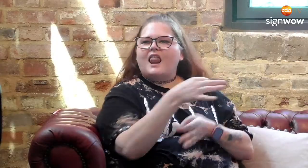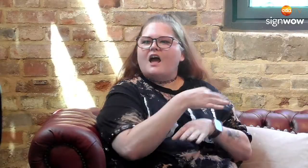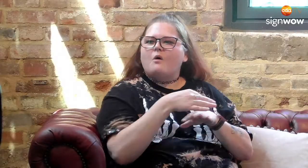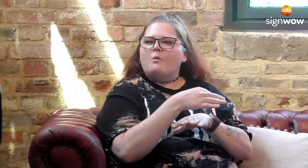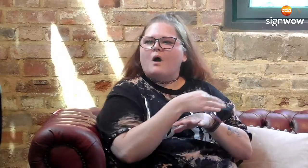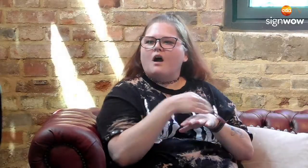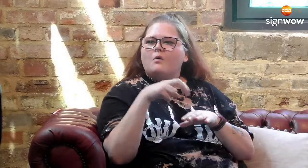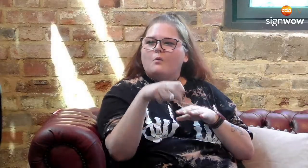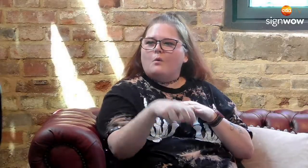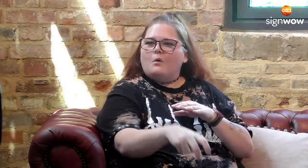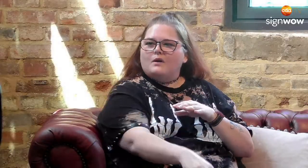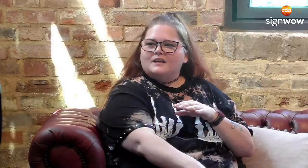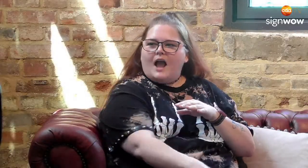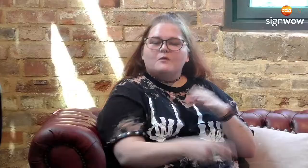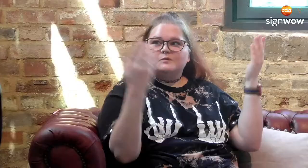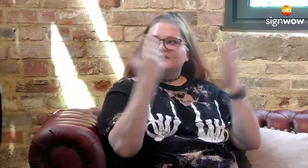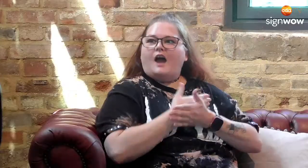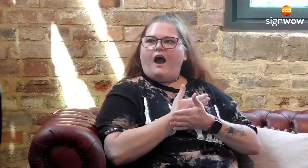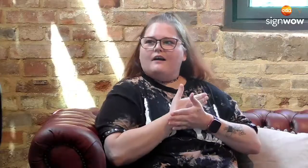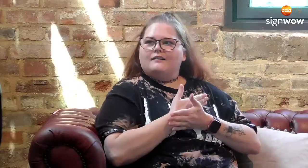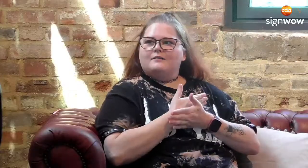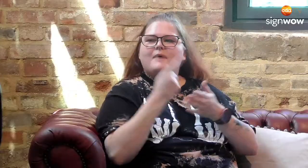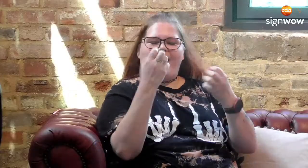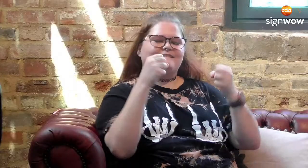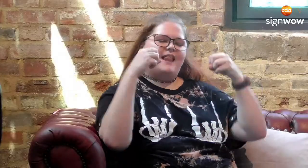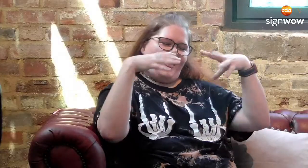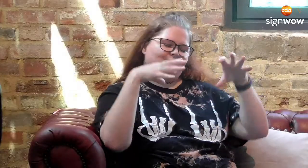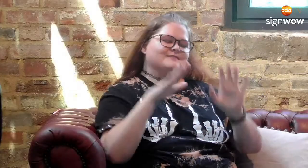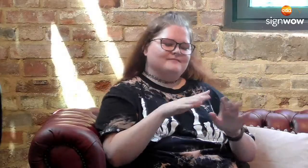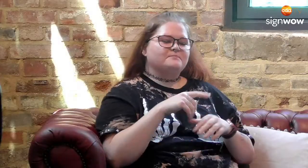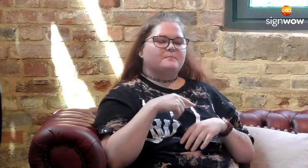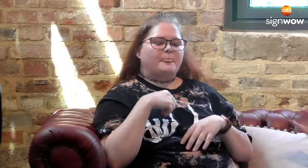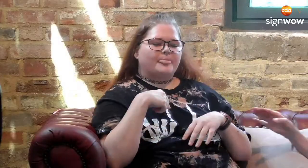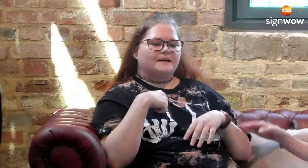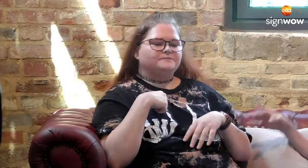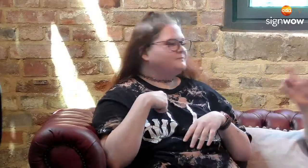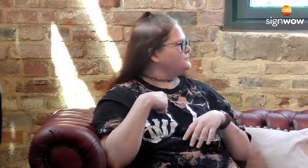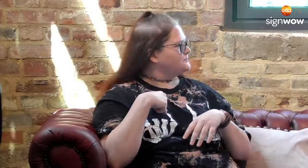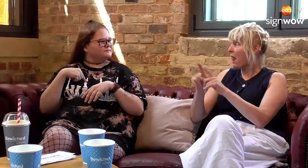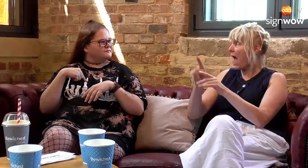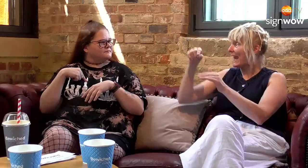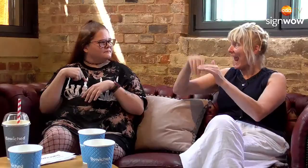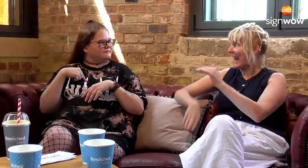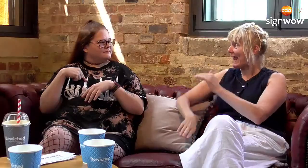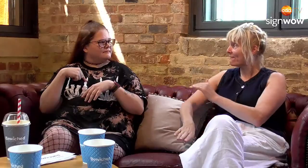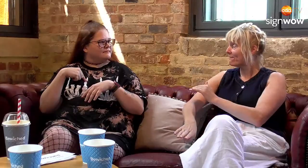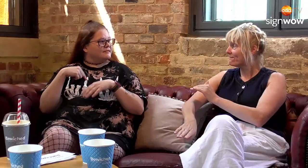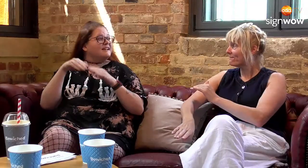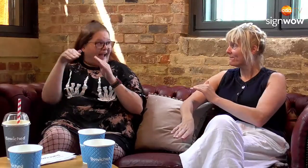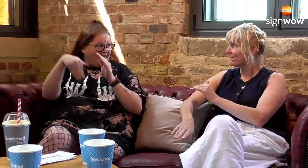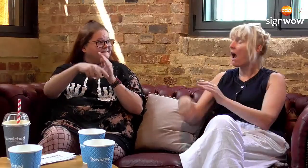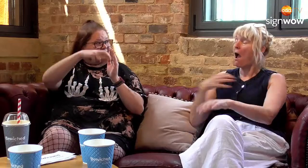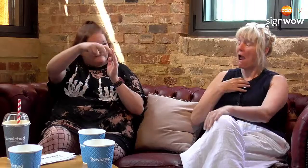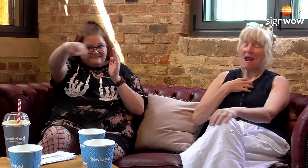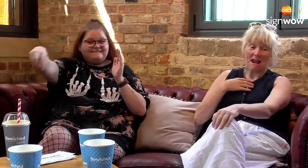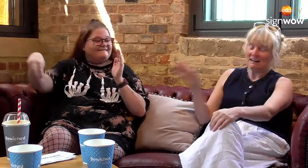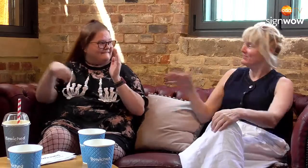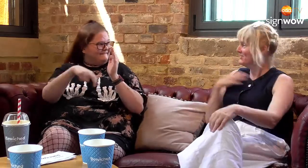far? Oh, I would say about a good 5 hours. It's really, really dark. It's full of lights. Do you mean like a cave? You go inside it?